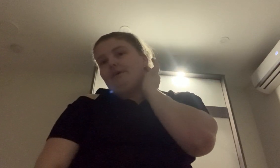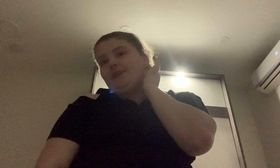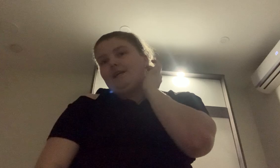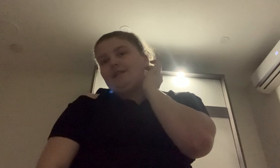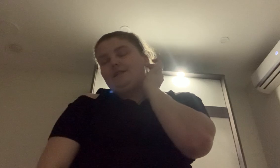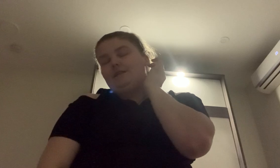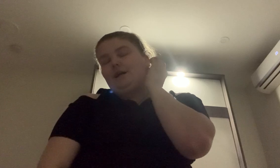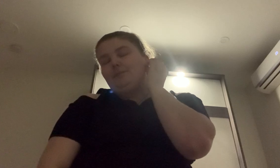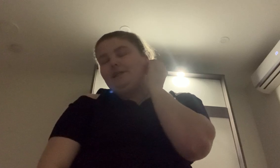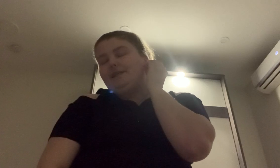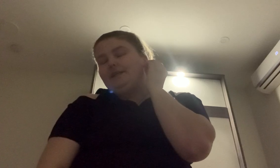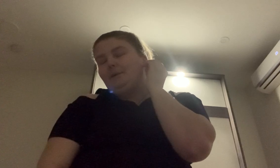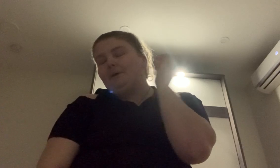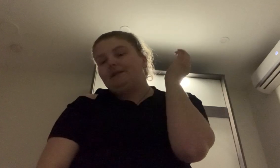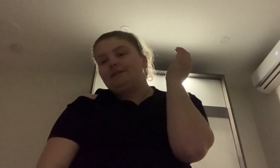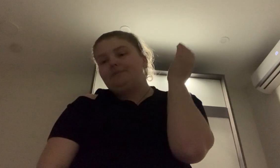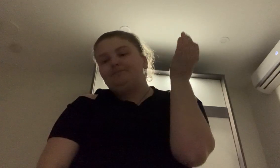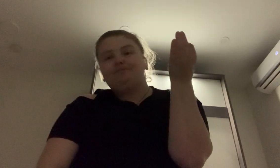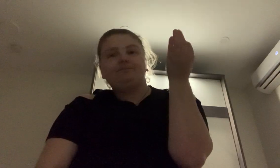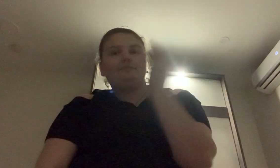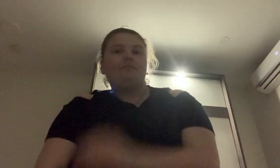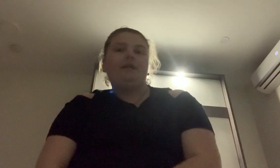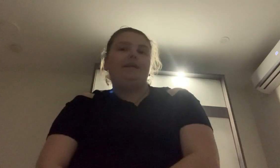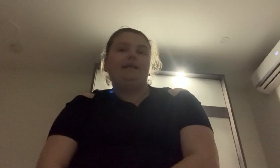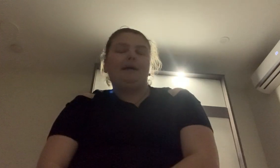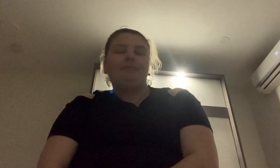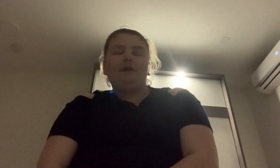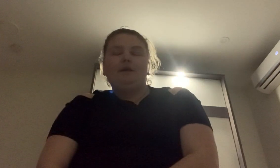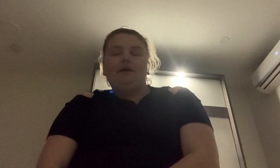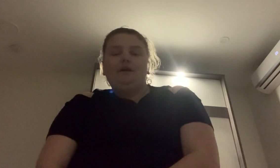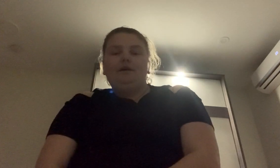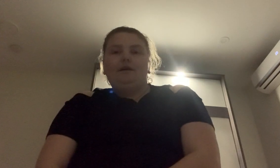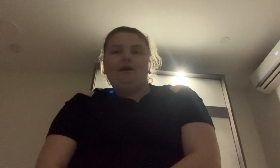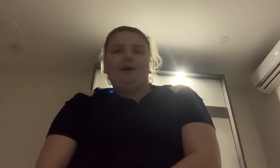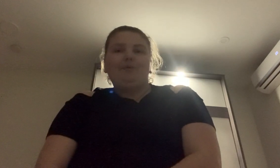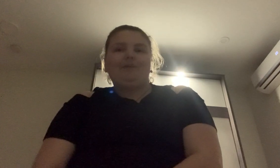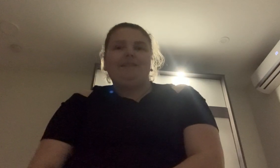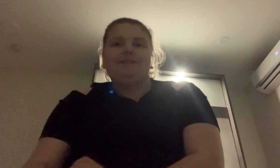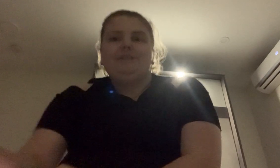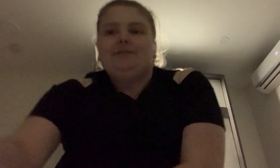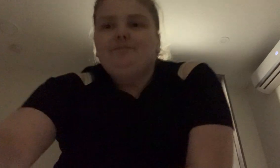everything completed. But yeah, happy readings.